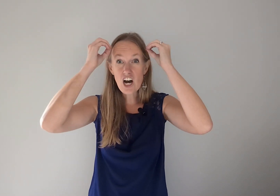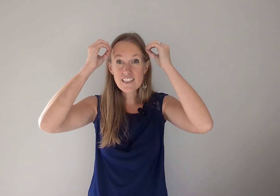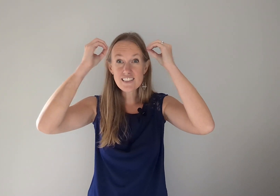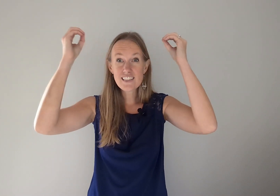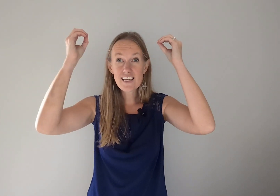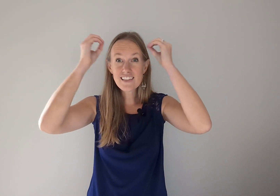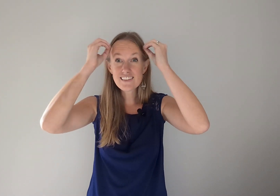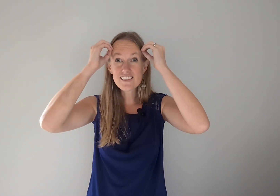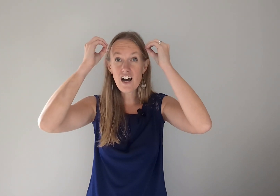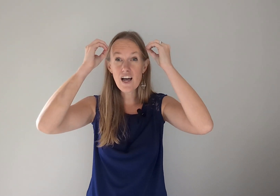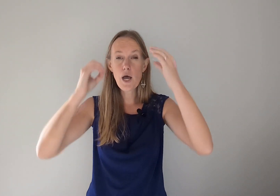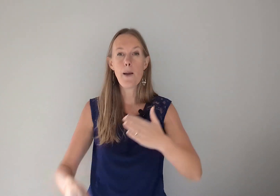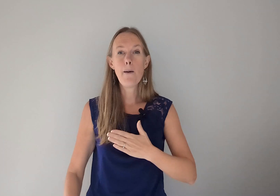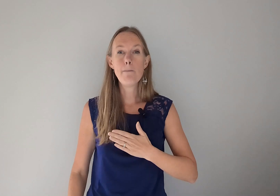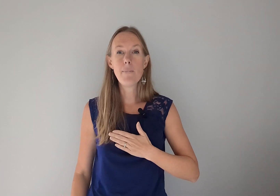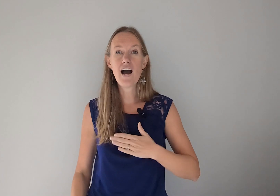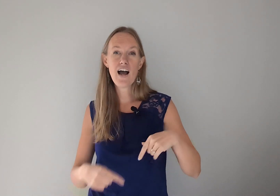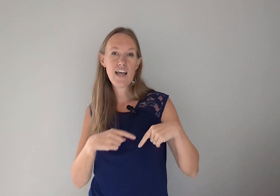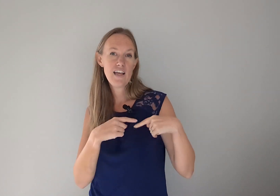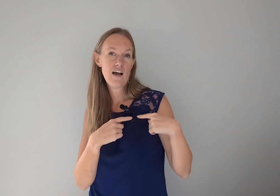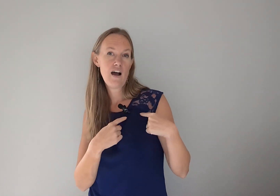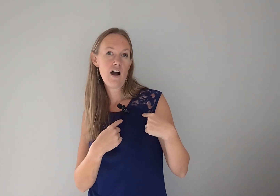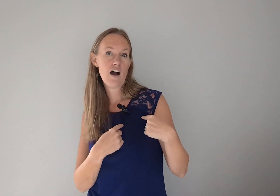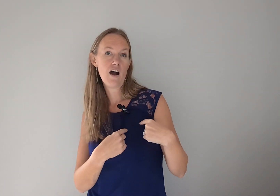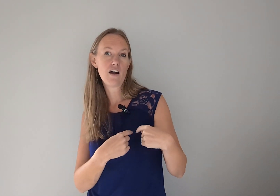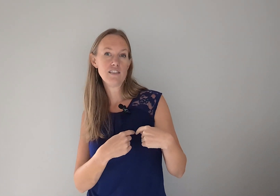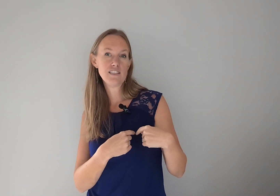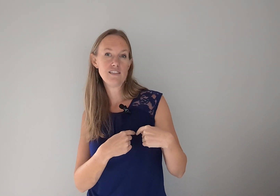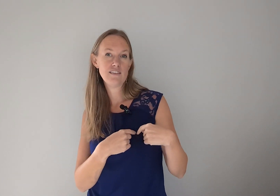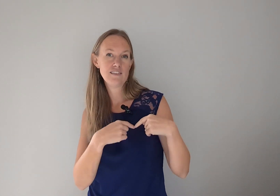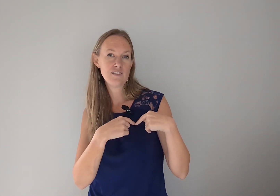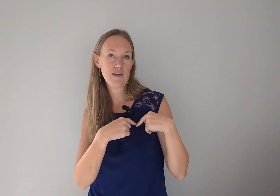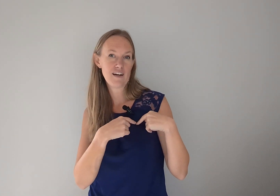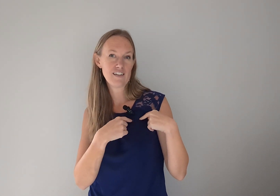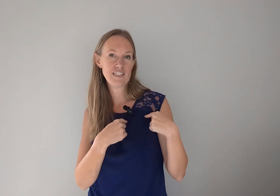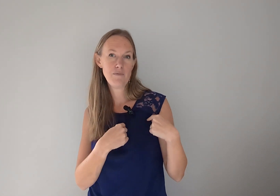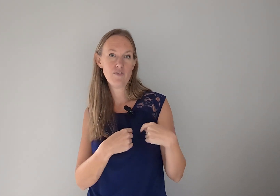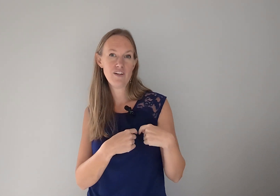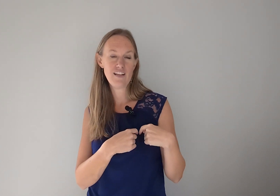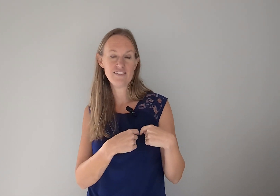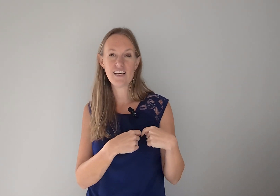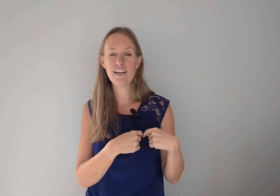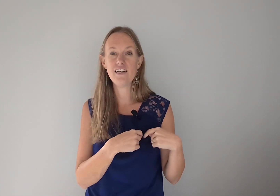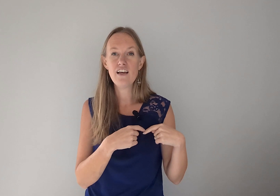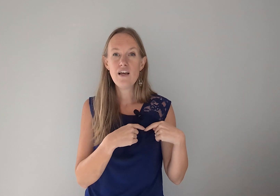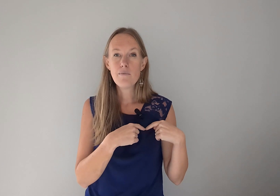taught, okay, taught my heart. So make a heart shape over your left side.